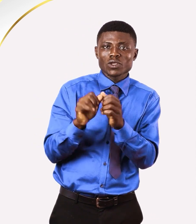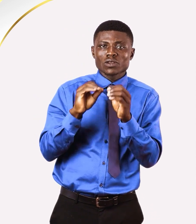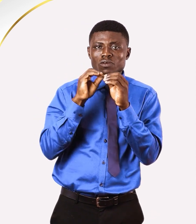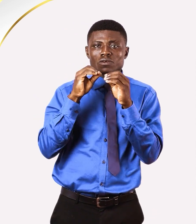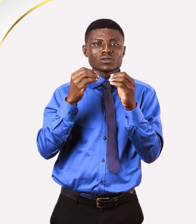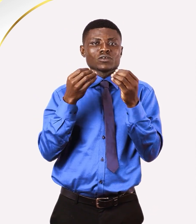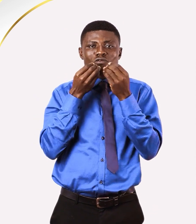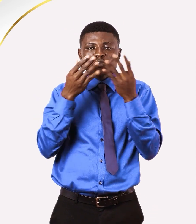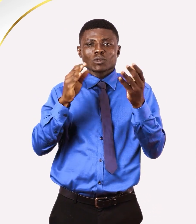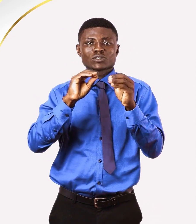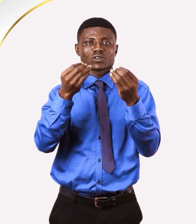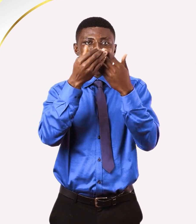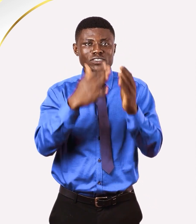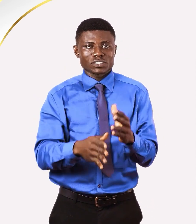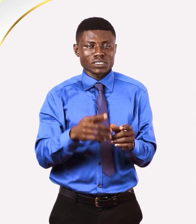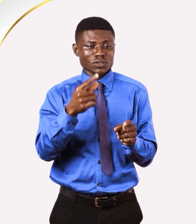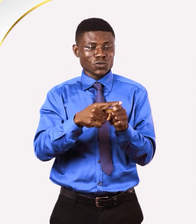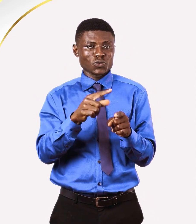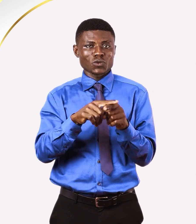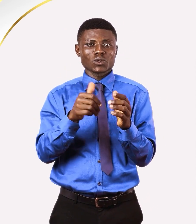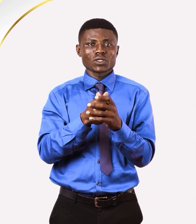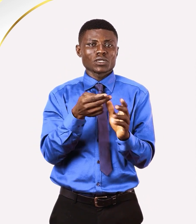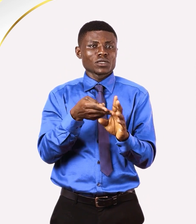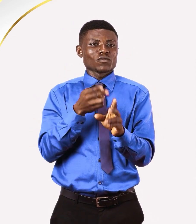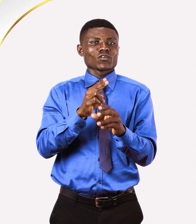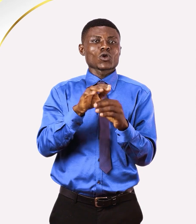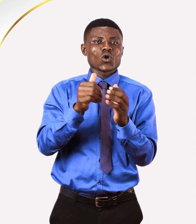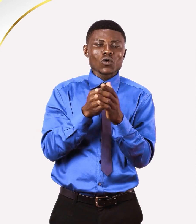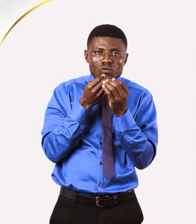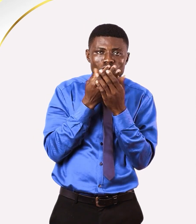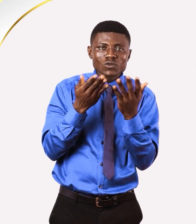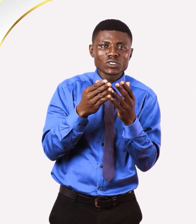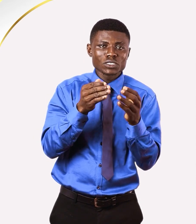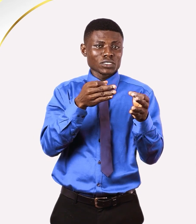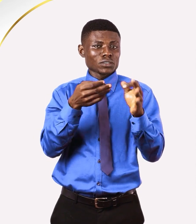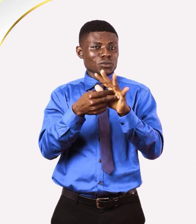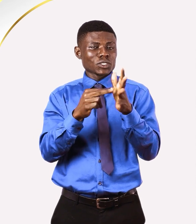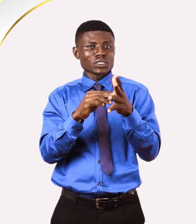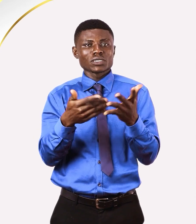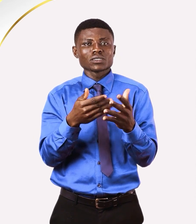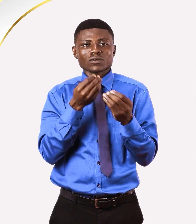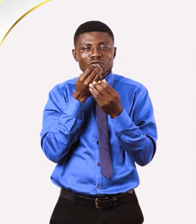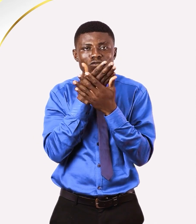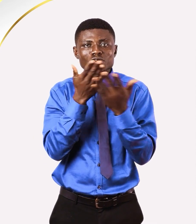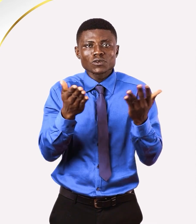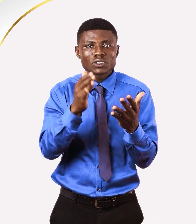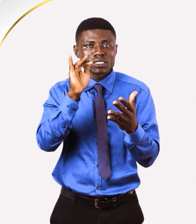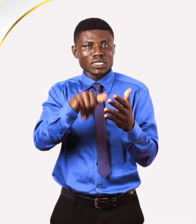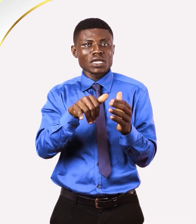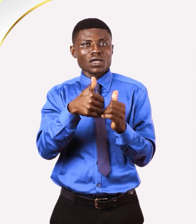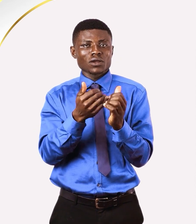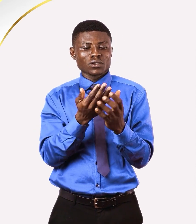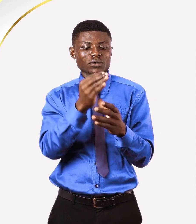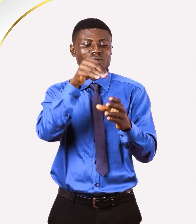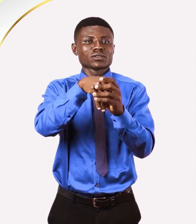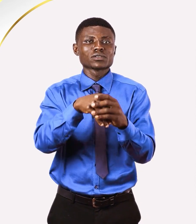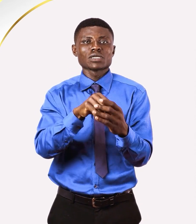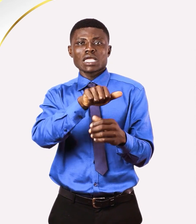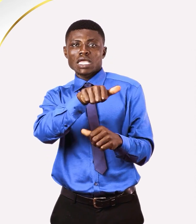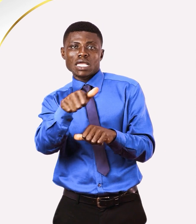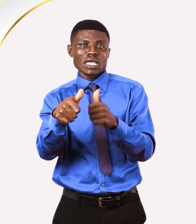to that of the information officer. Term. Exempt information. Definition. Information